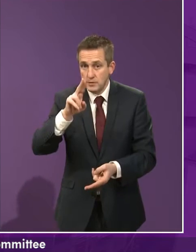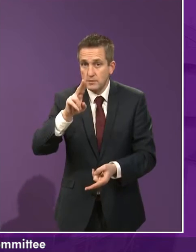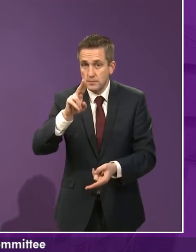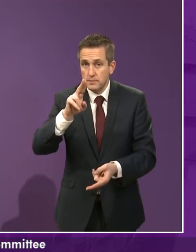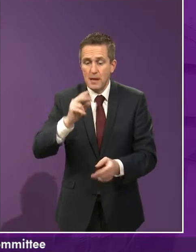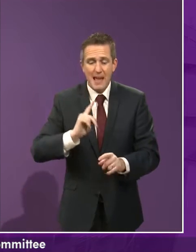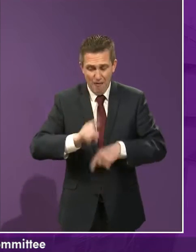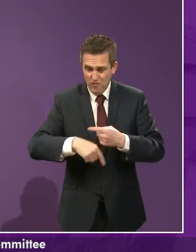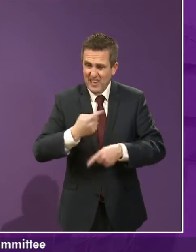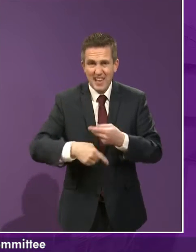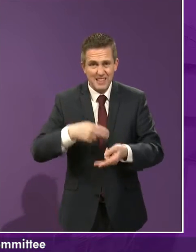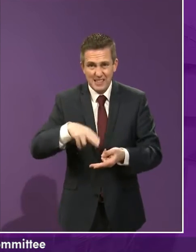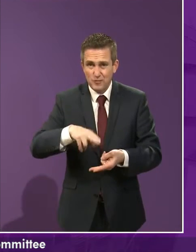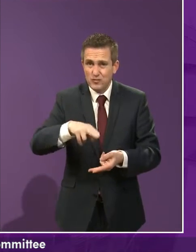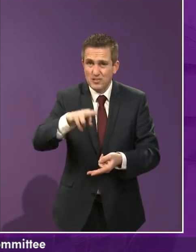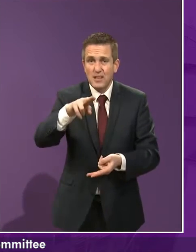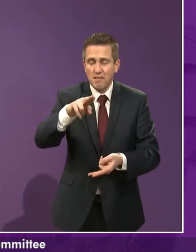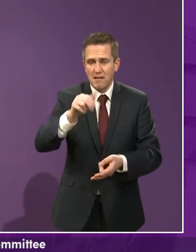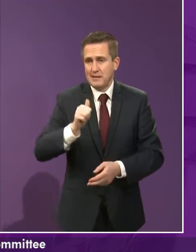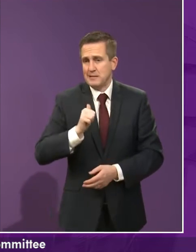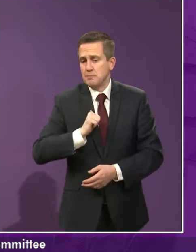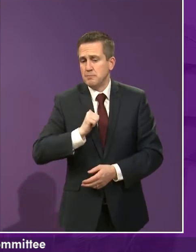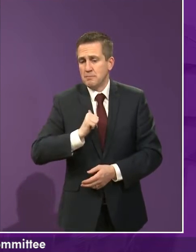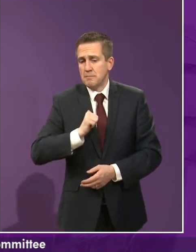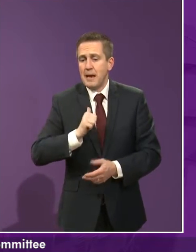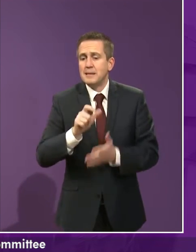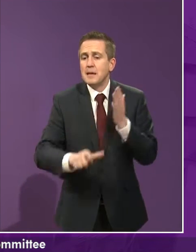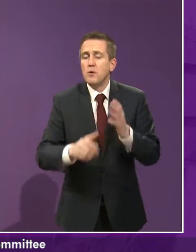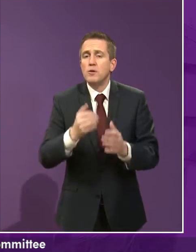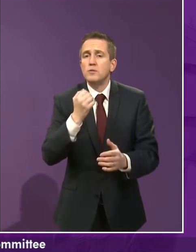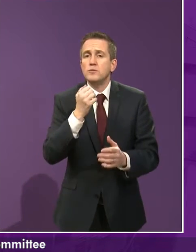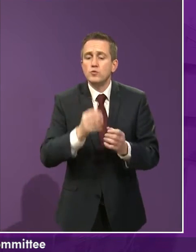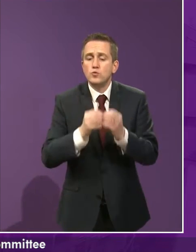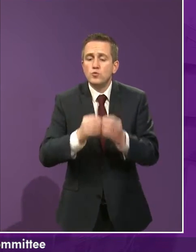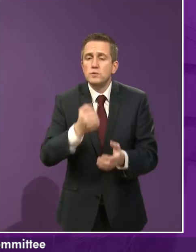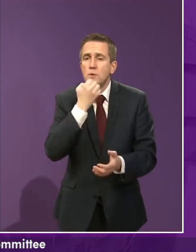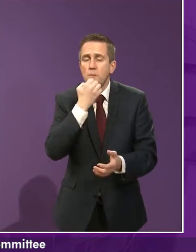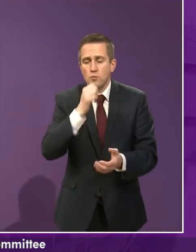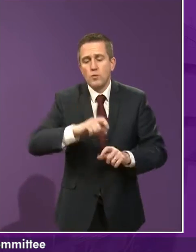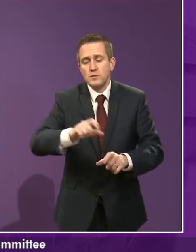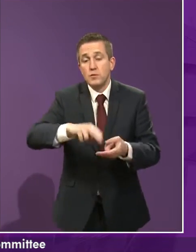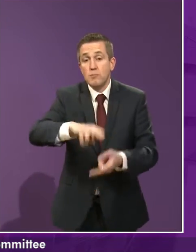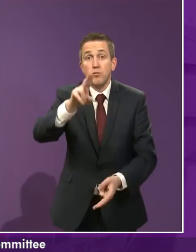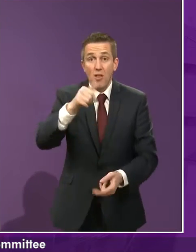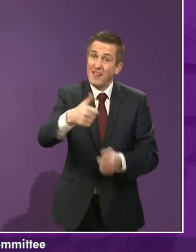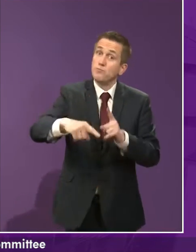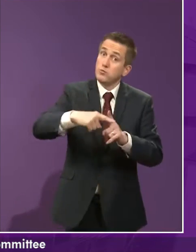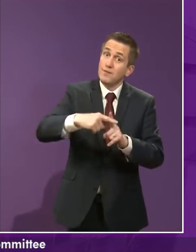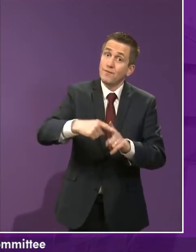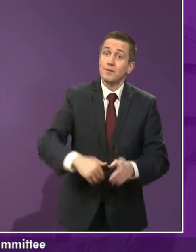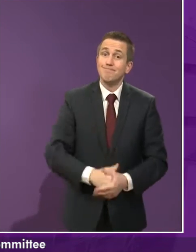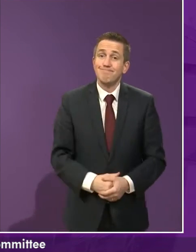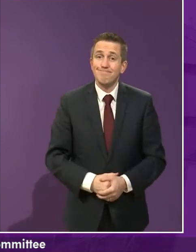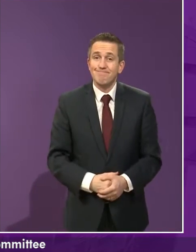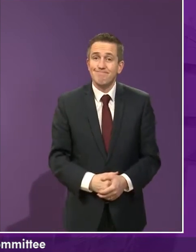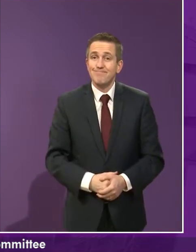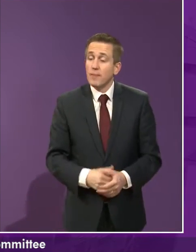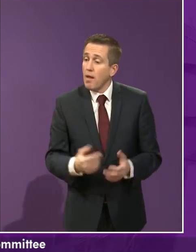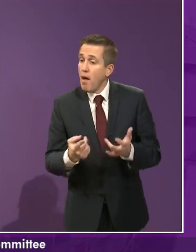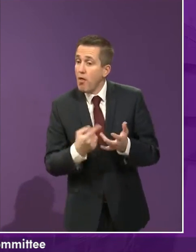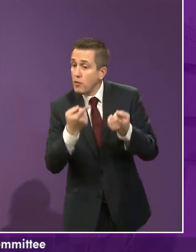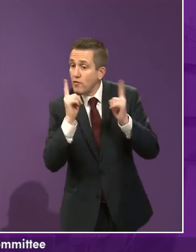as I say, year on year, and shows no signs of slowing up, which is good, yeah. Yeah, excellent. Some of the other